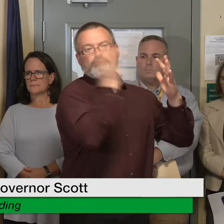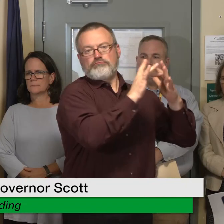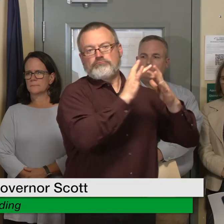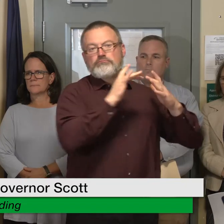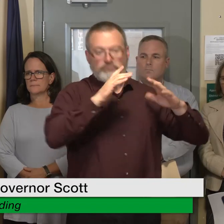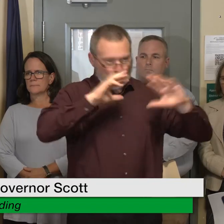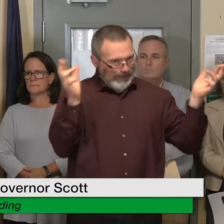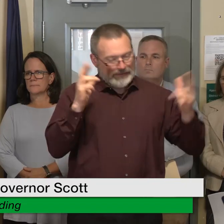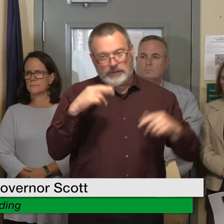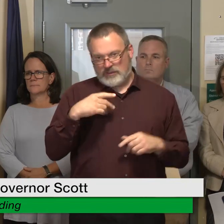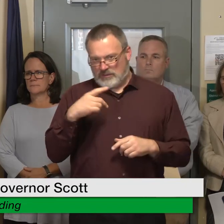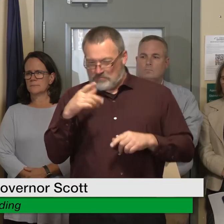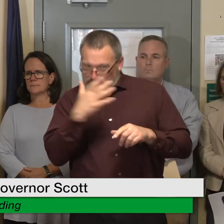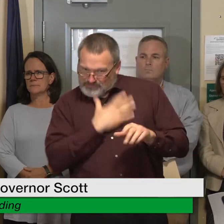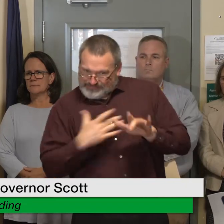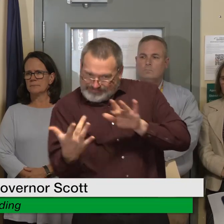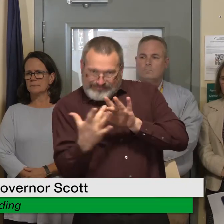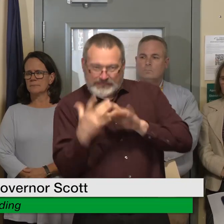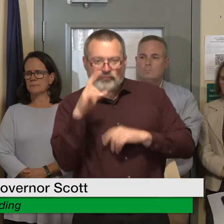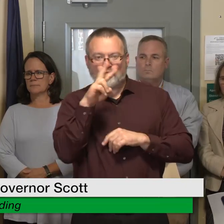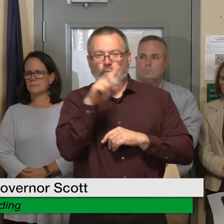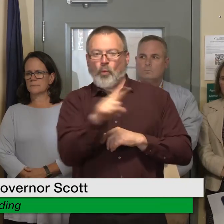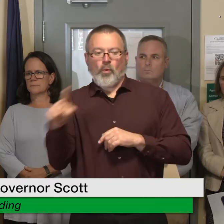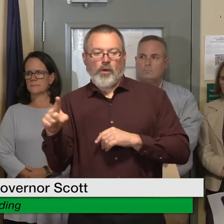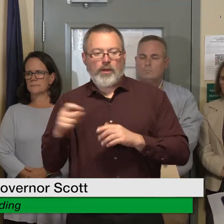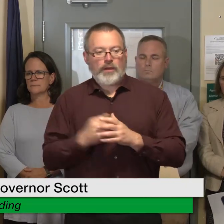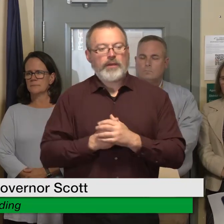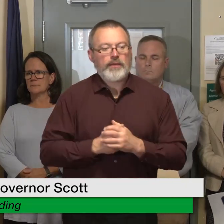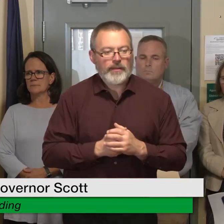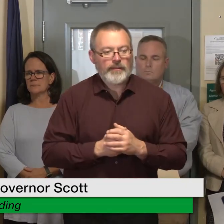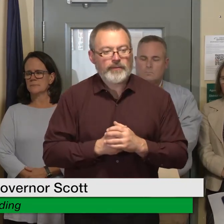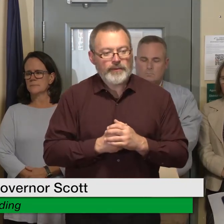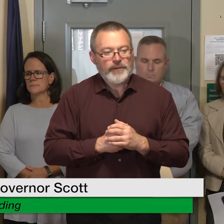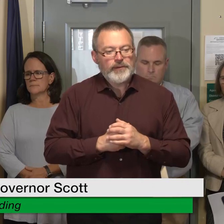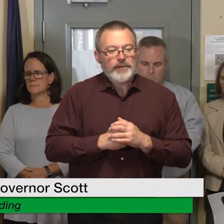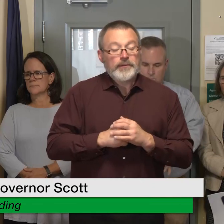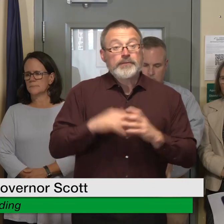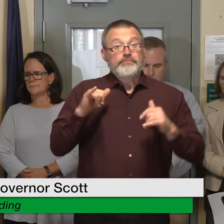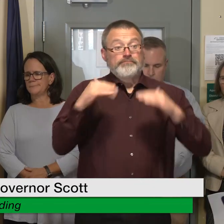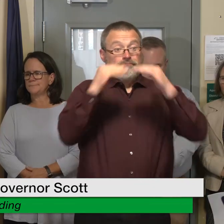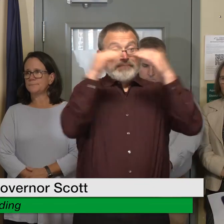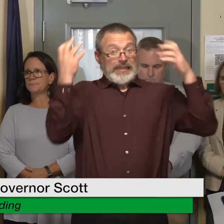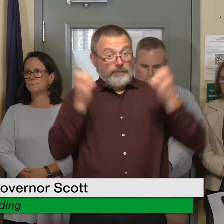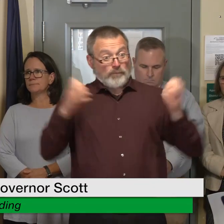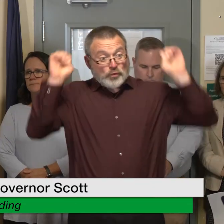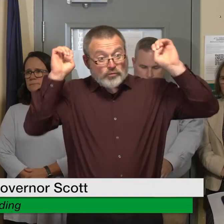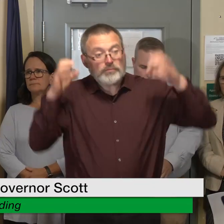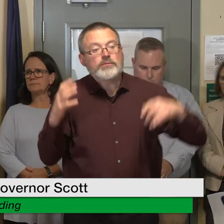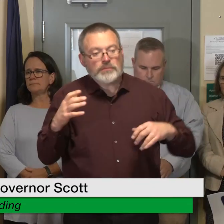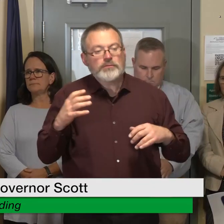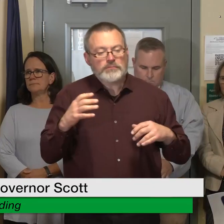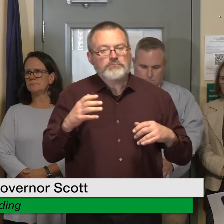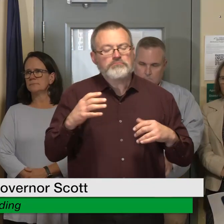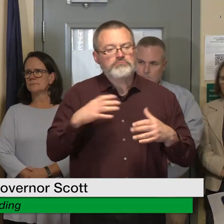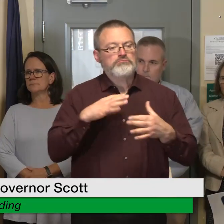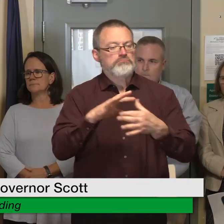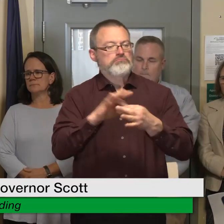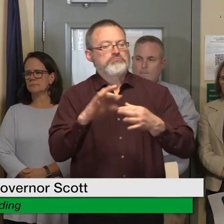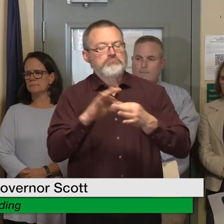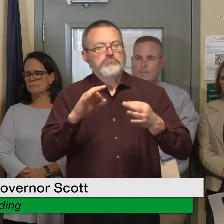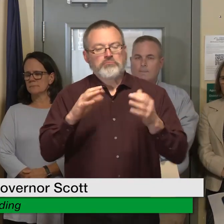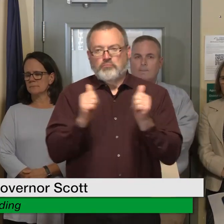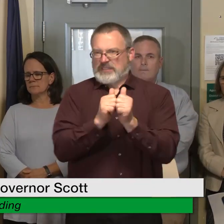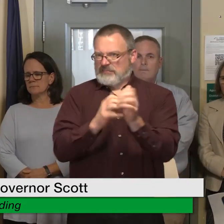There's been a few questions about the state of emergency, so I thought I'd recap. As you remember,